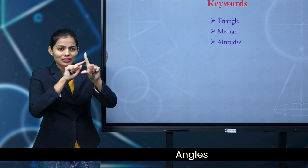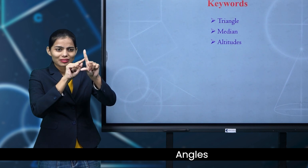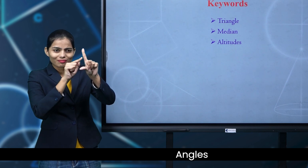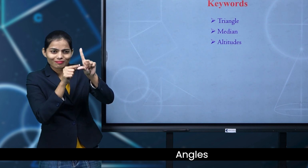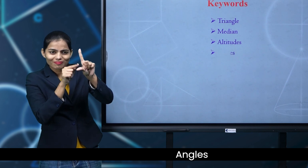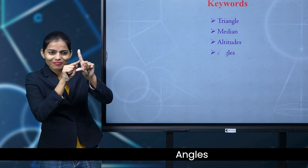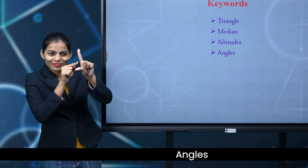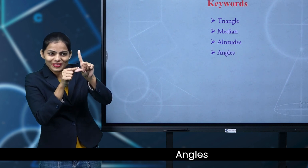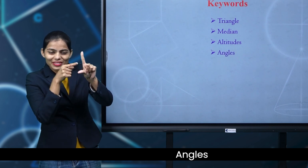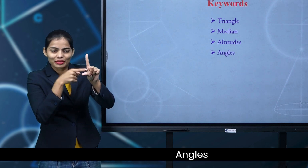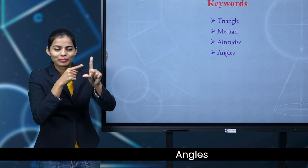angles,